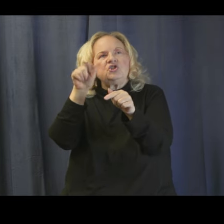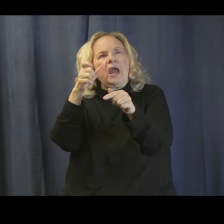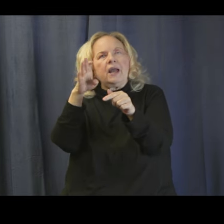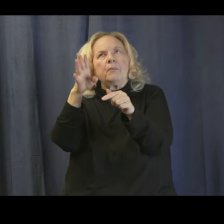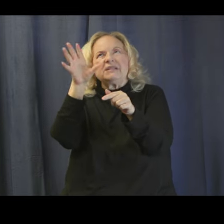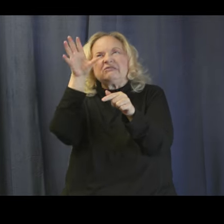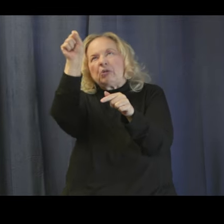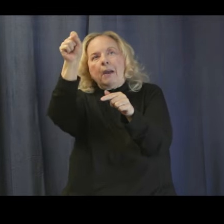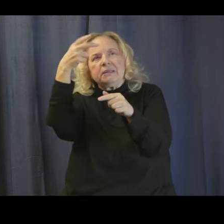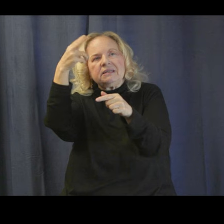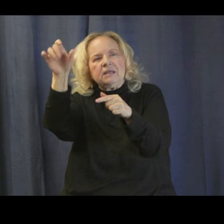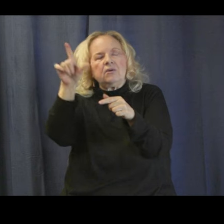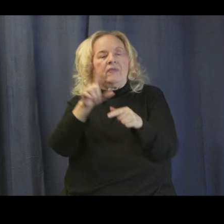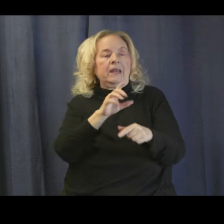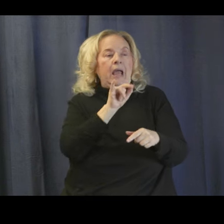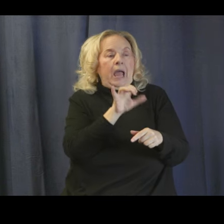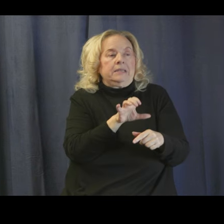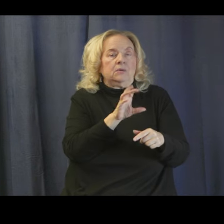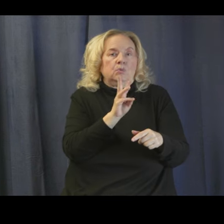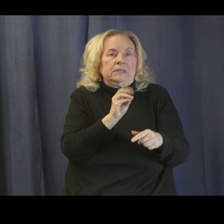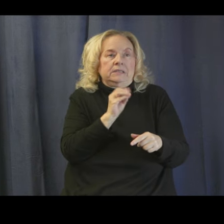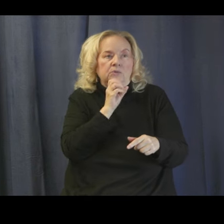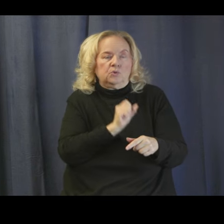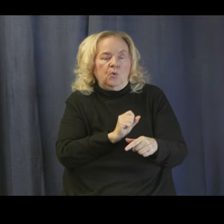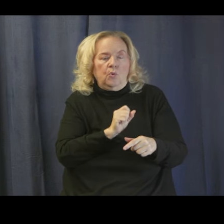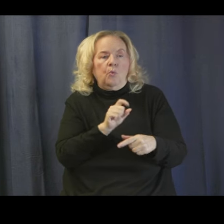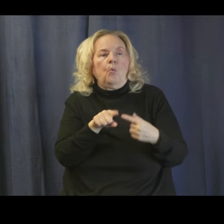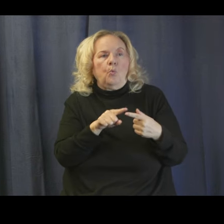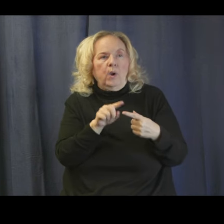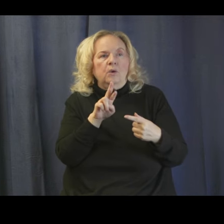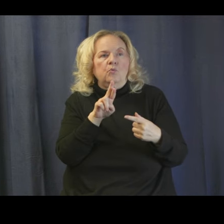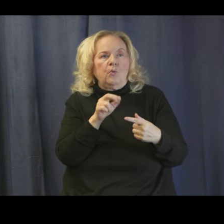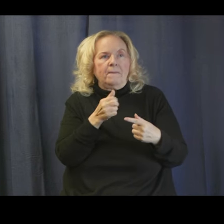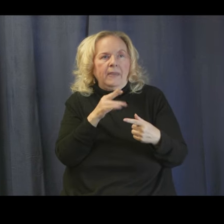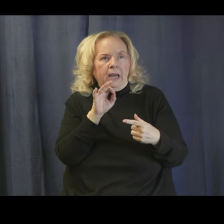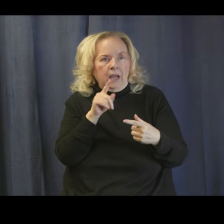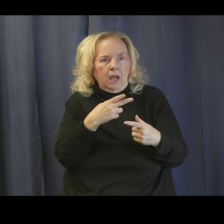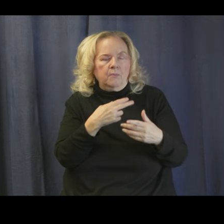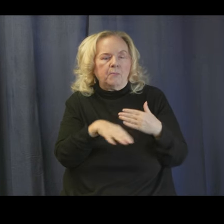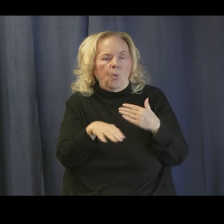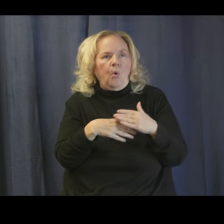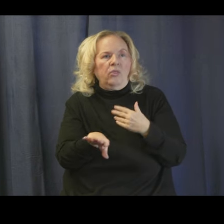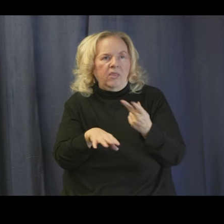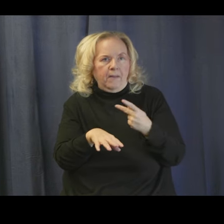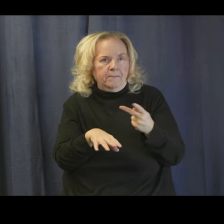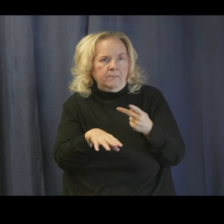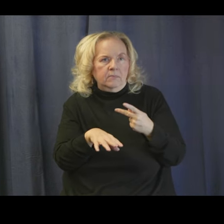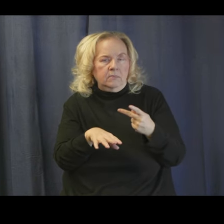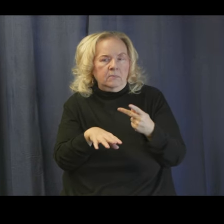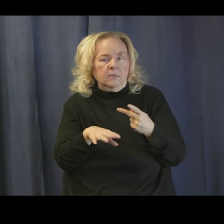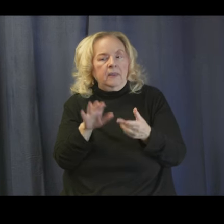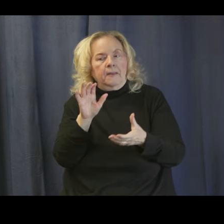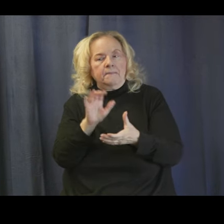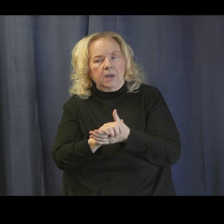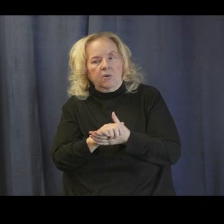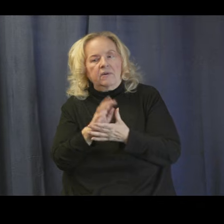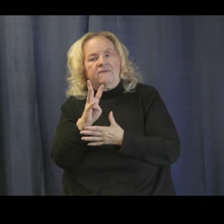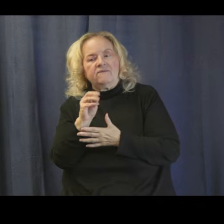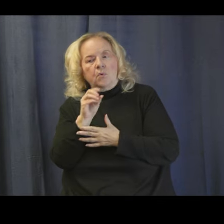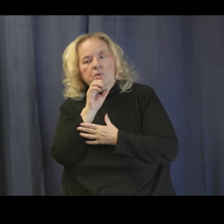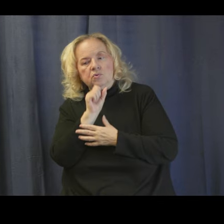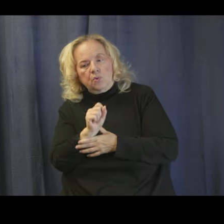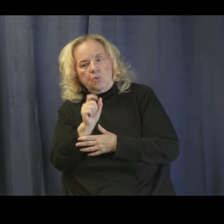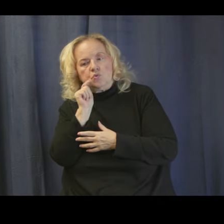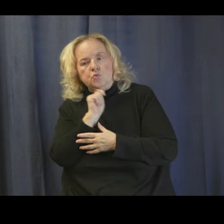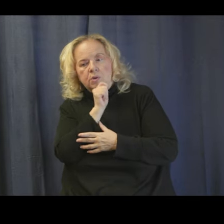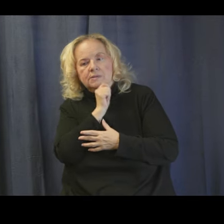that Isaac was 60 years old when Rebekah bore them. Okay, if they got married at 40,